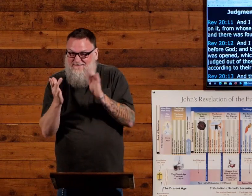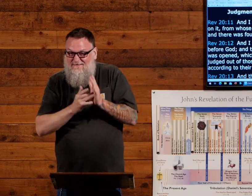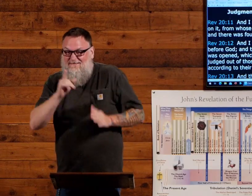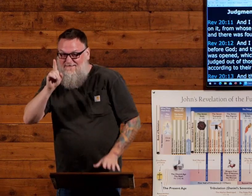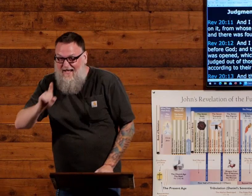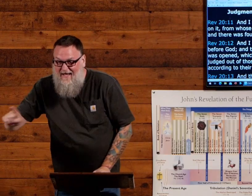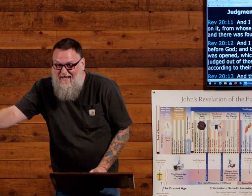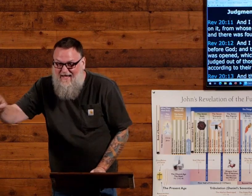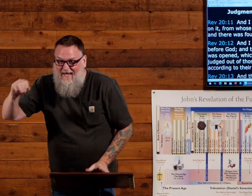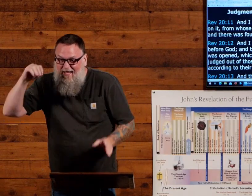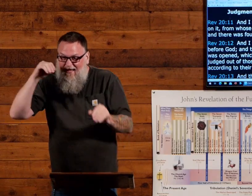after 40 days,